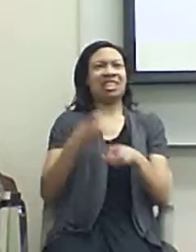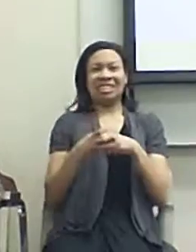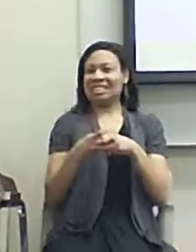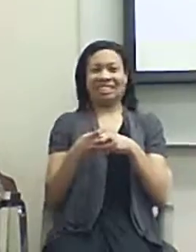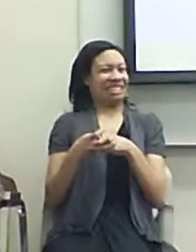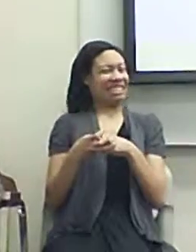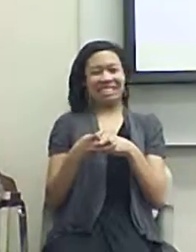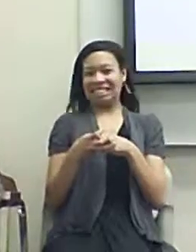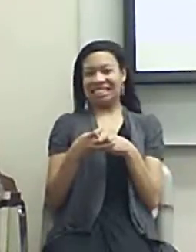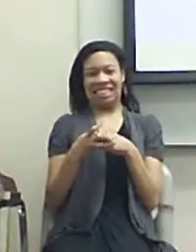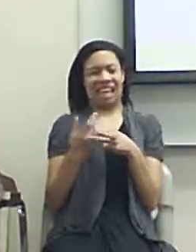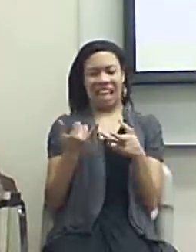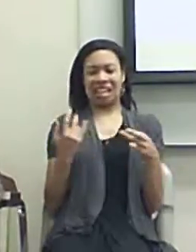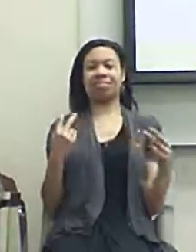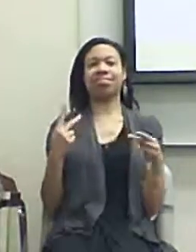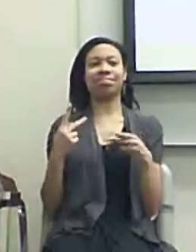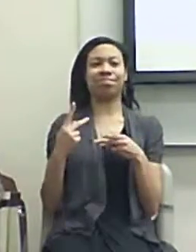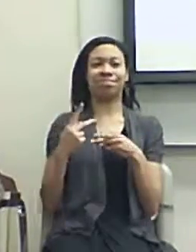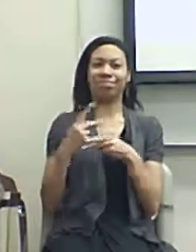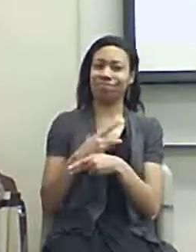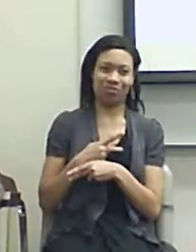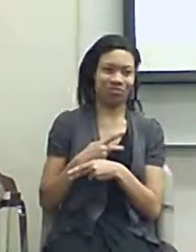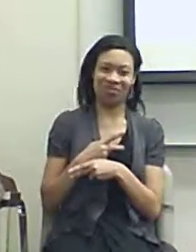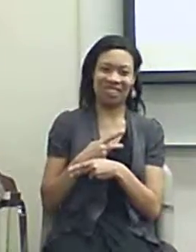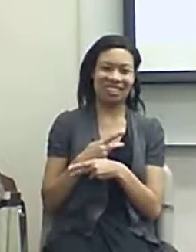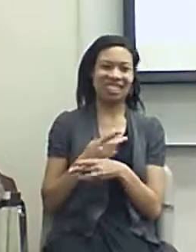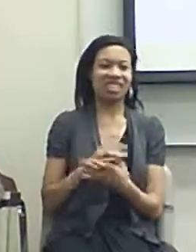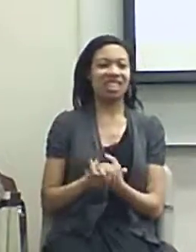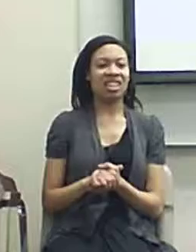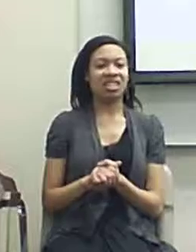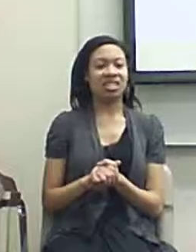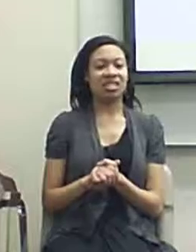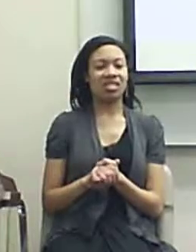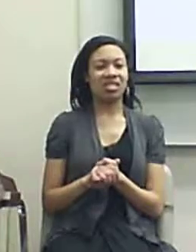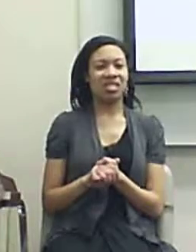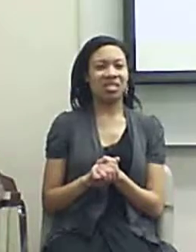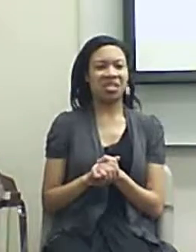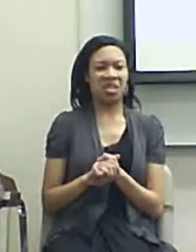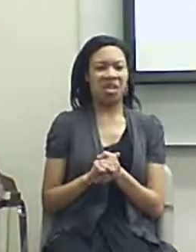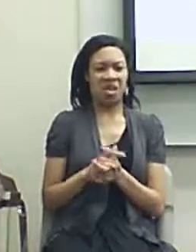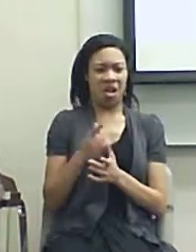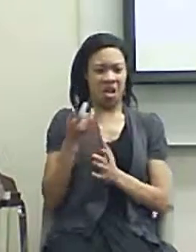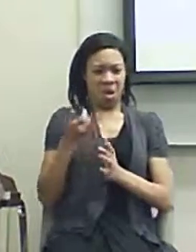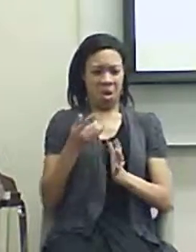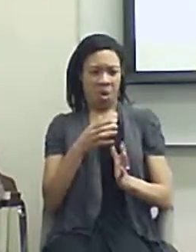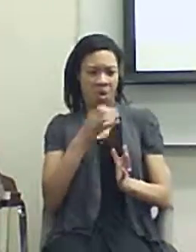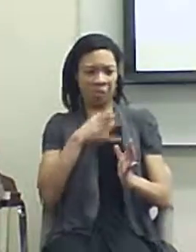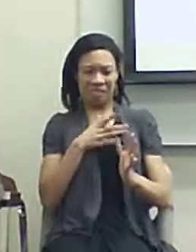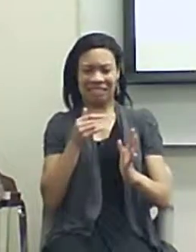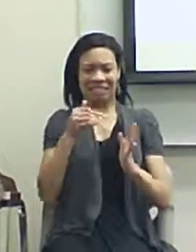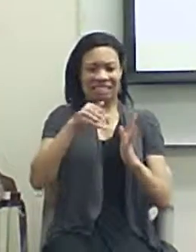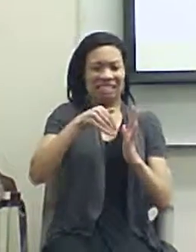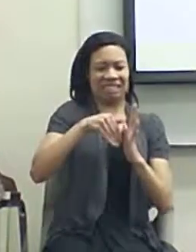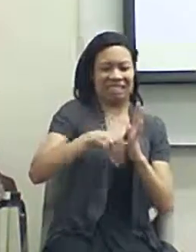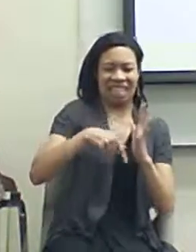it just gets worse and worse and worse. And she's gotten to the point now where, when she's good, then she wants to go try and find